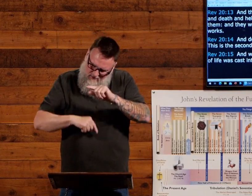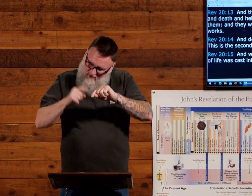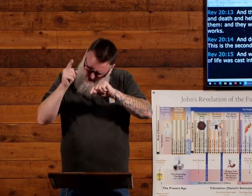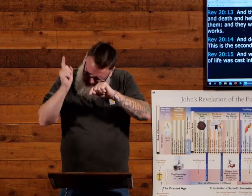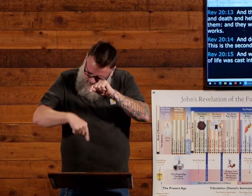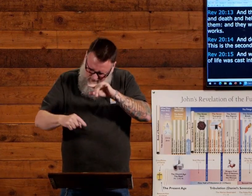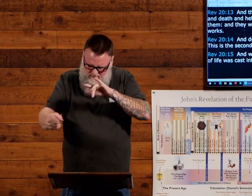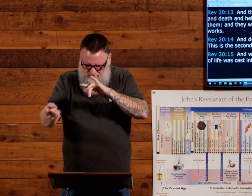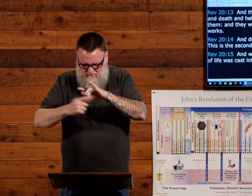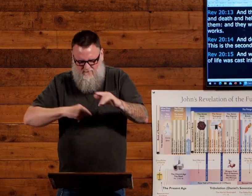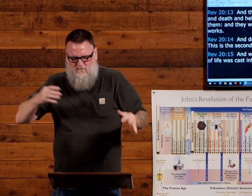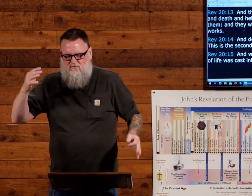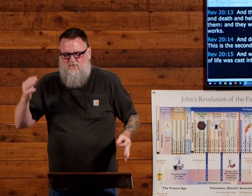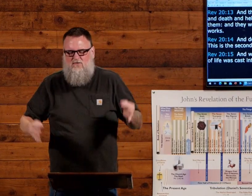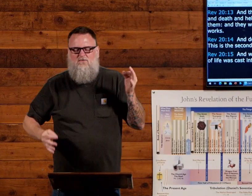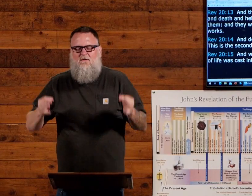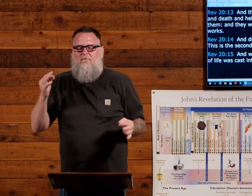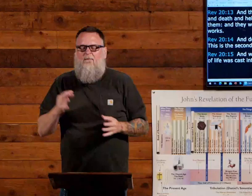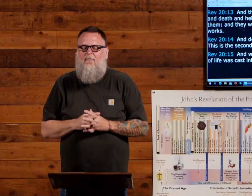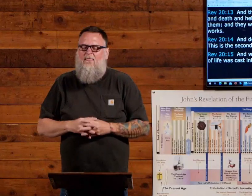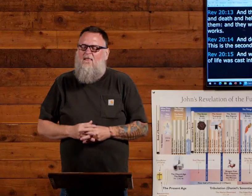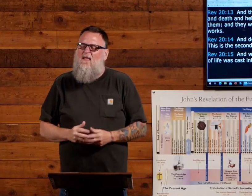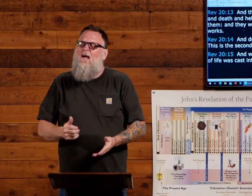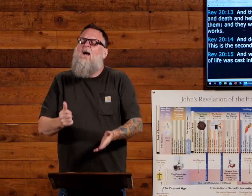It's clear to us that we cannot escape a judgment.